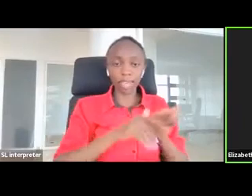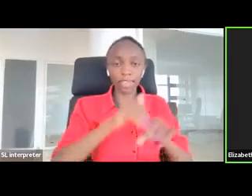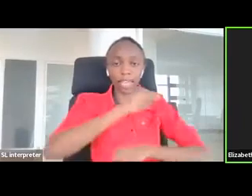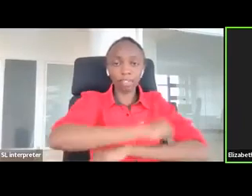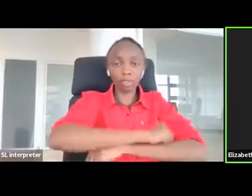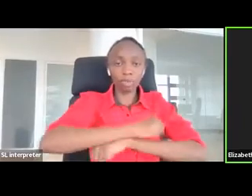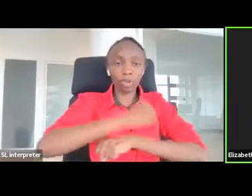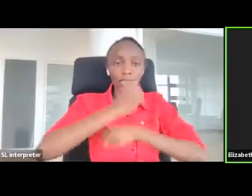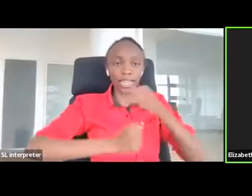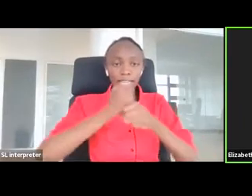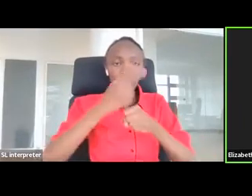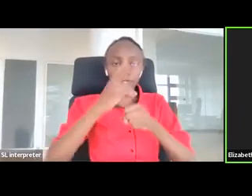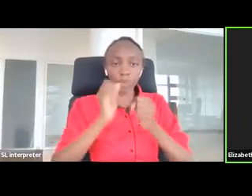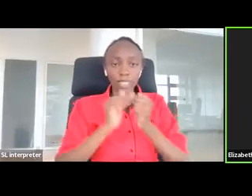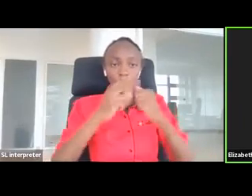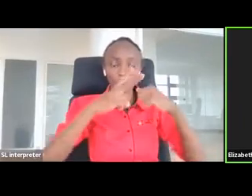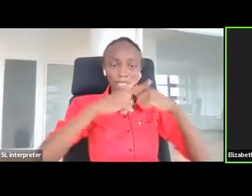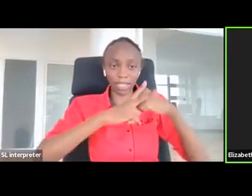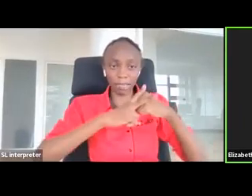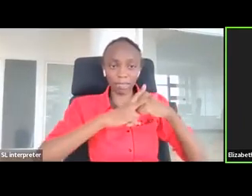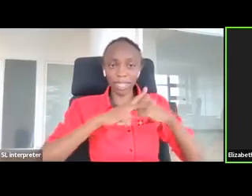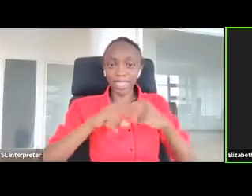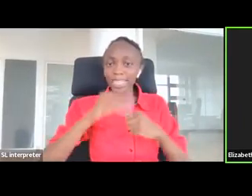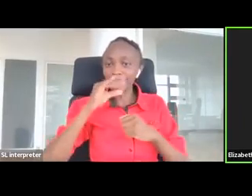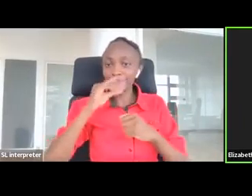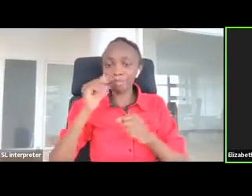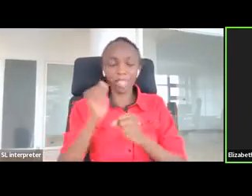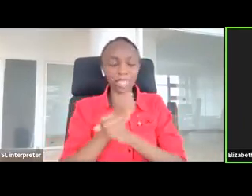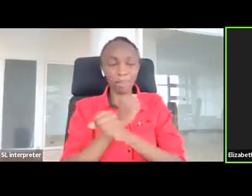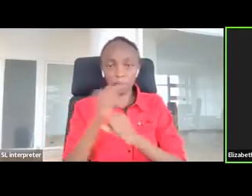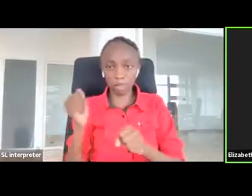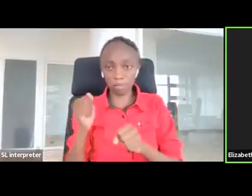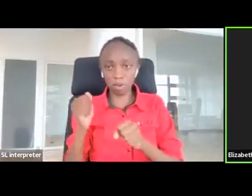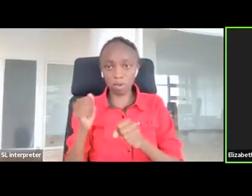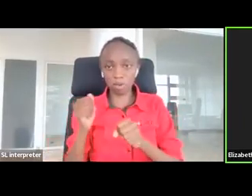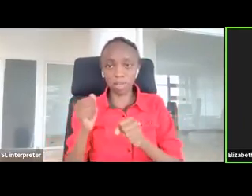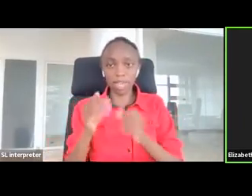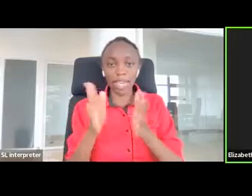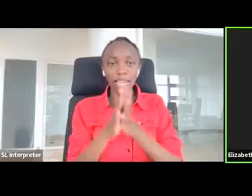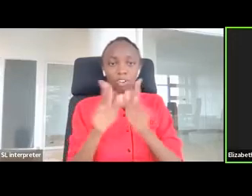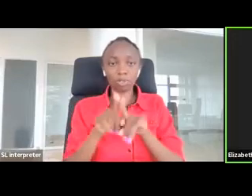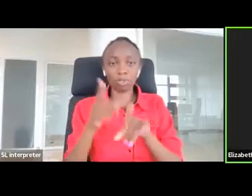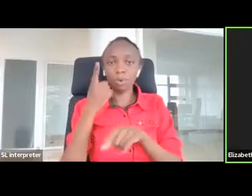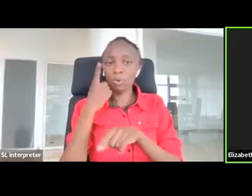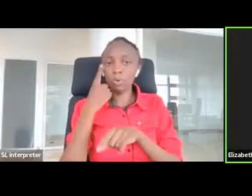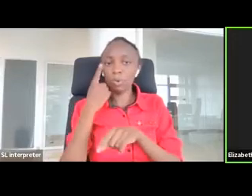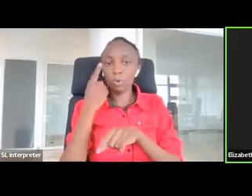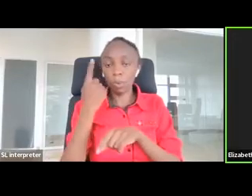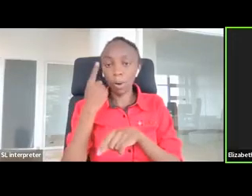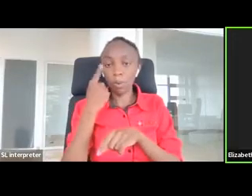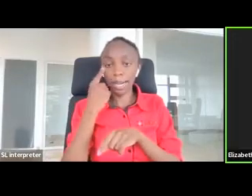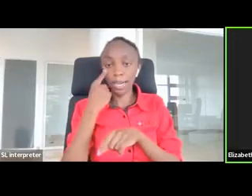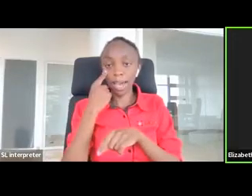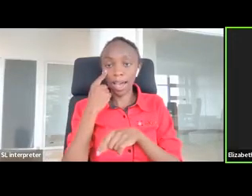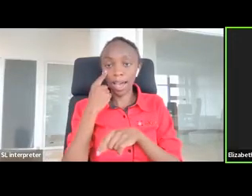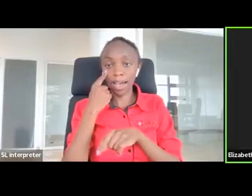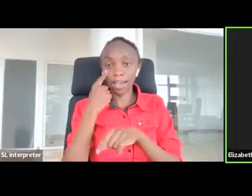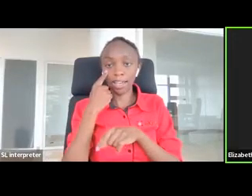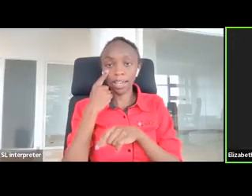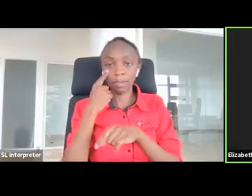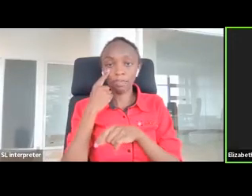he had lost speech and also had lost one eye out of inoculation.